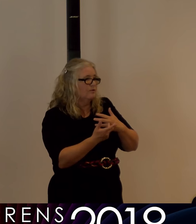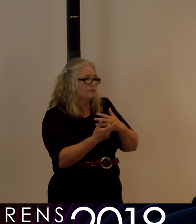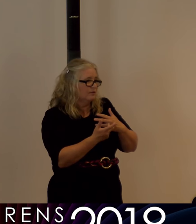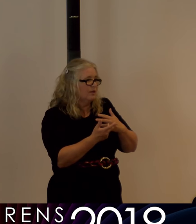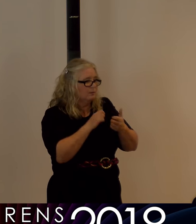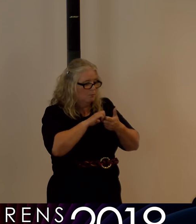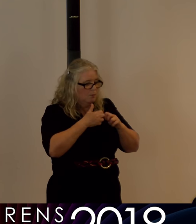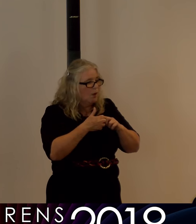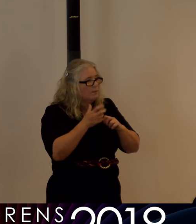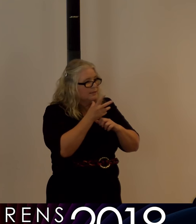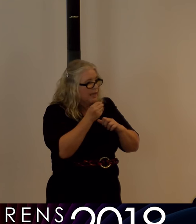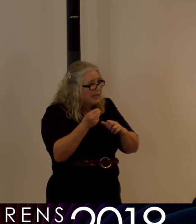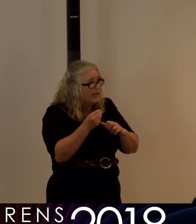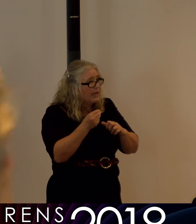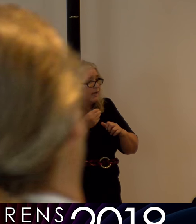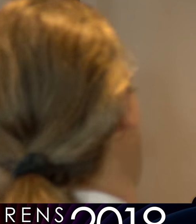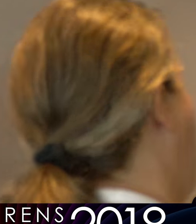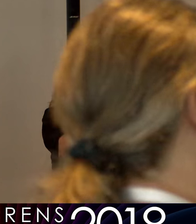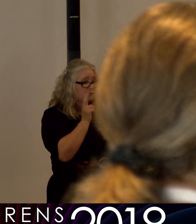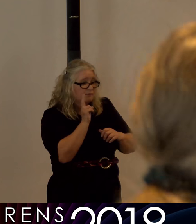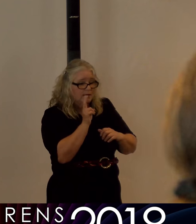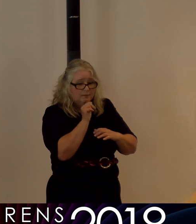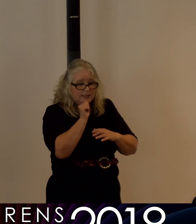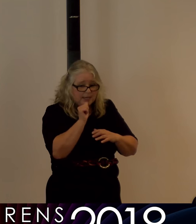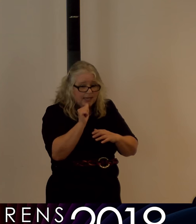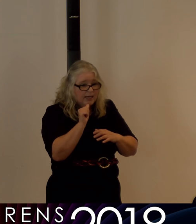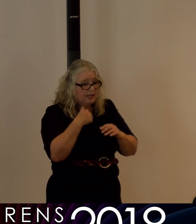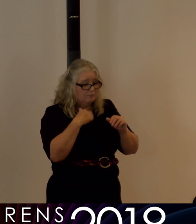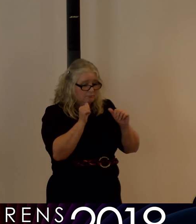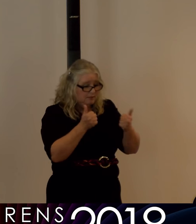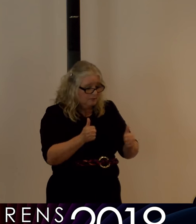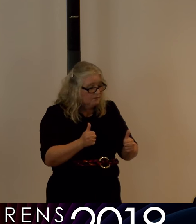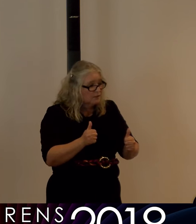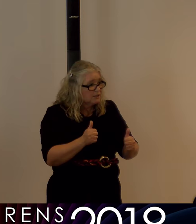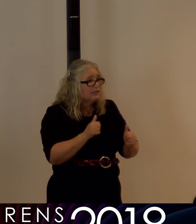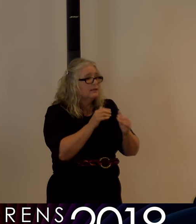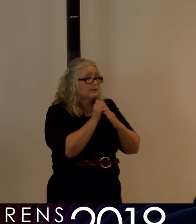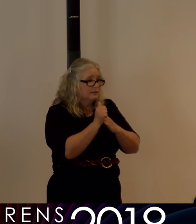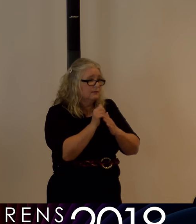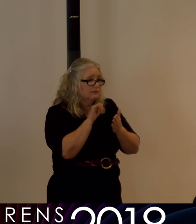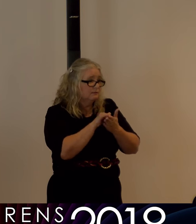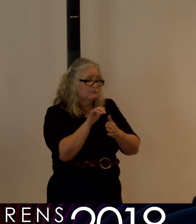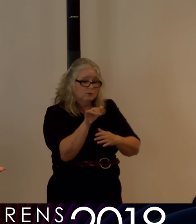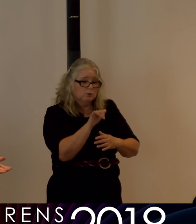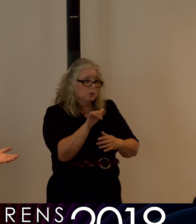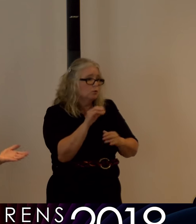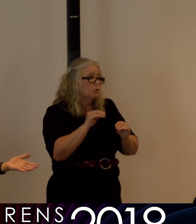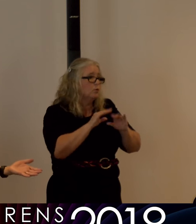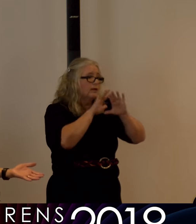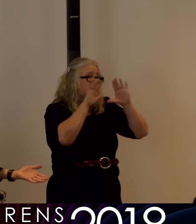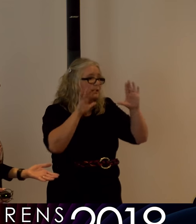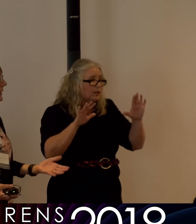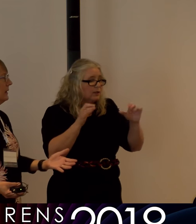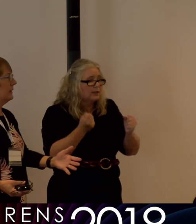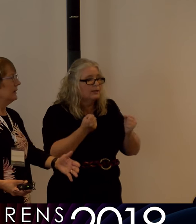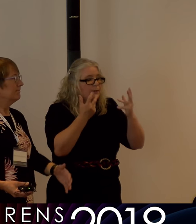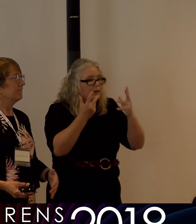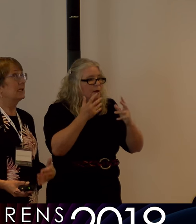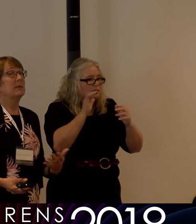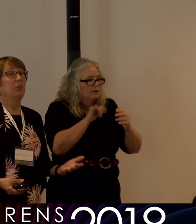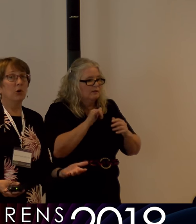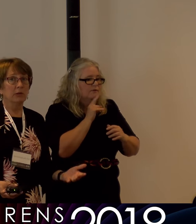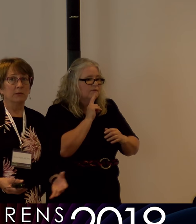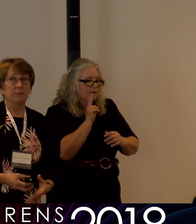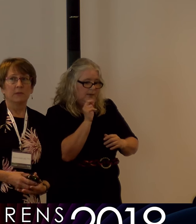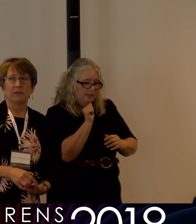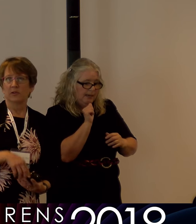deficiency leads to birth defects. So clearly, titration of the amount of retinoic acid or vitamin A in your body